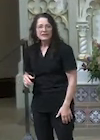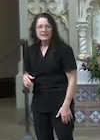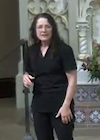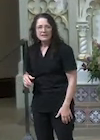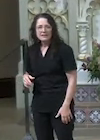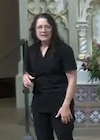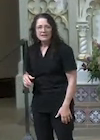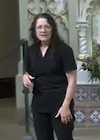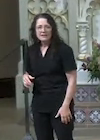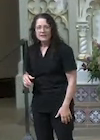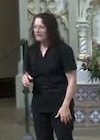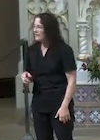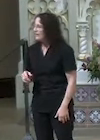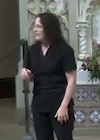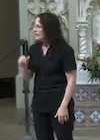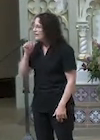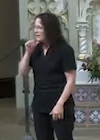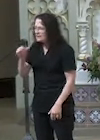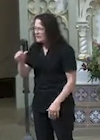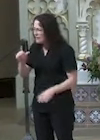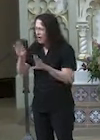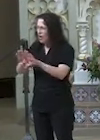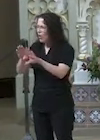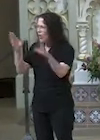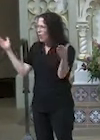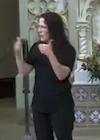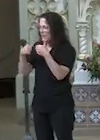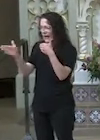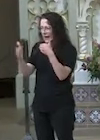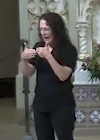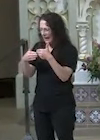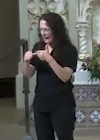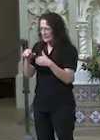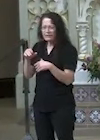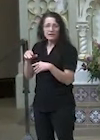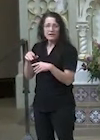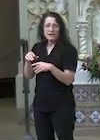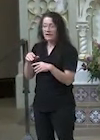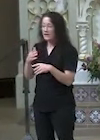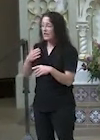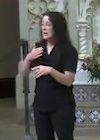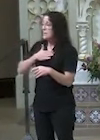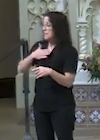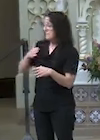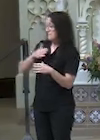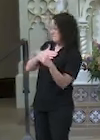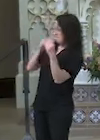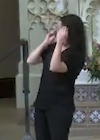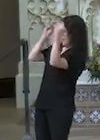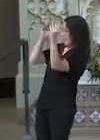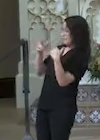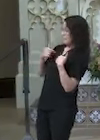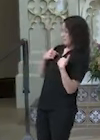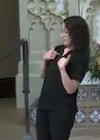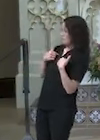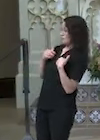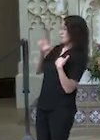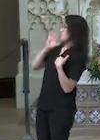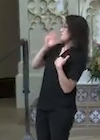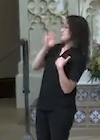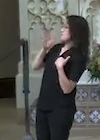He did not open the gate. That's right. My professor would